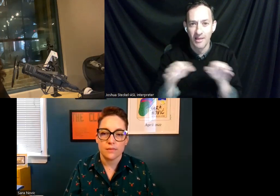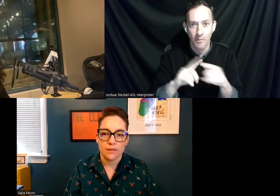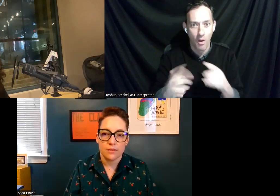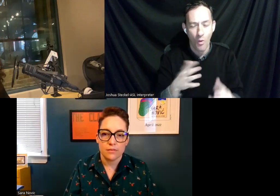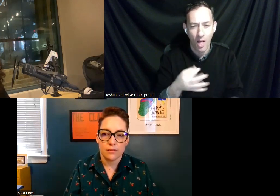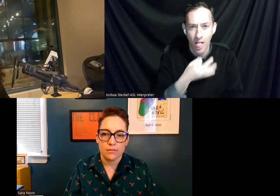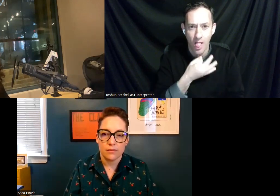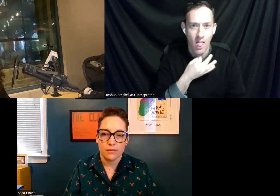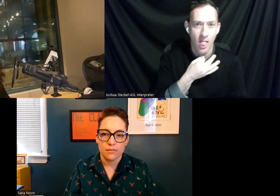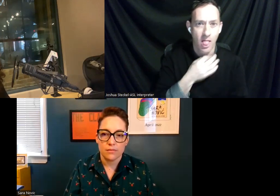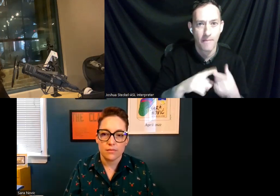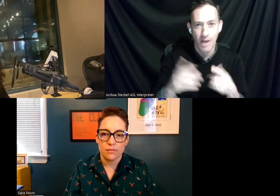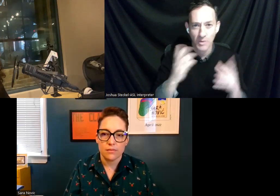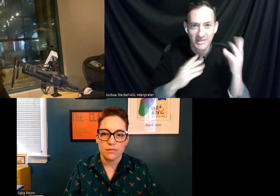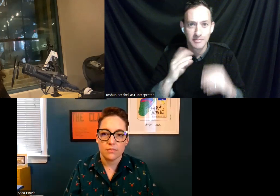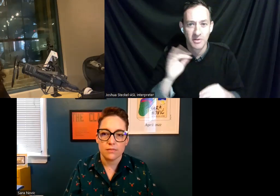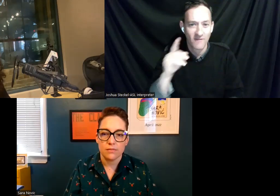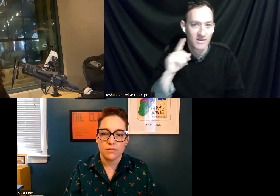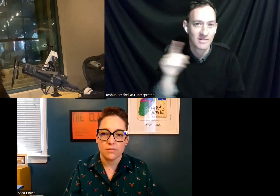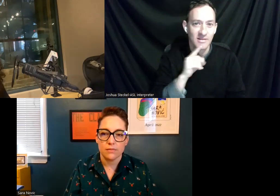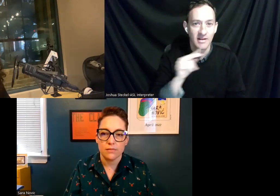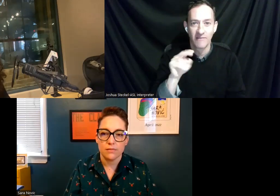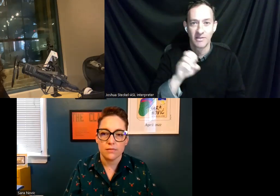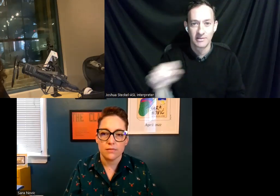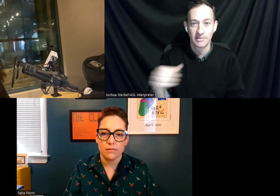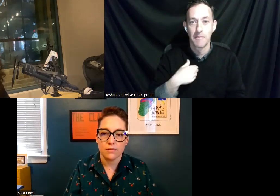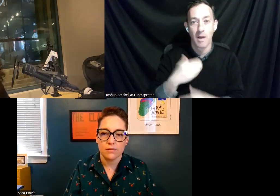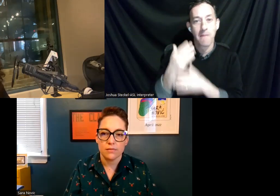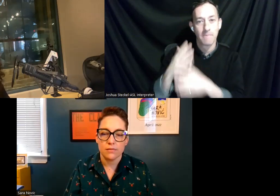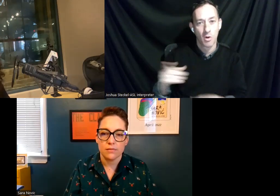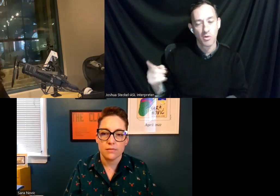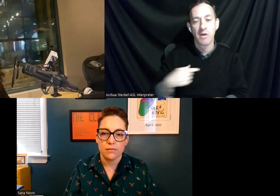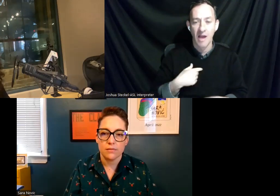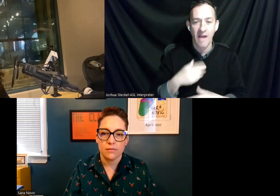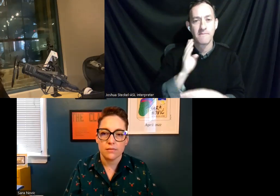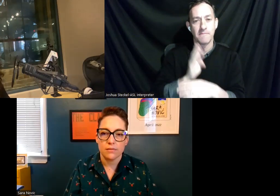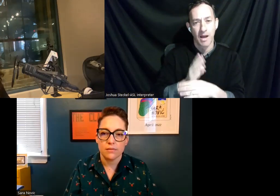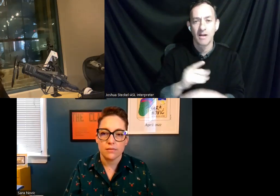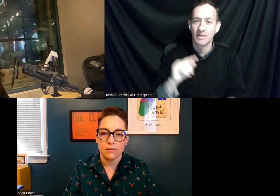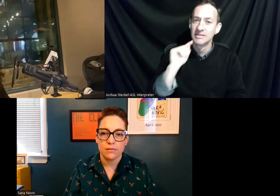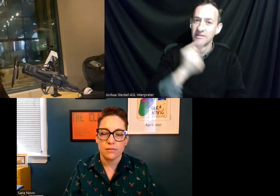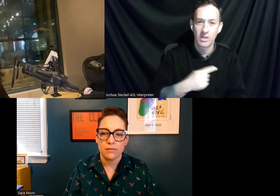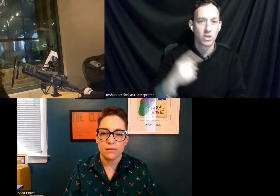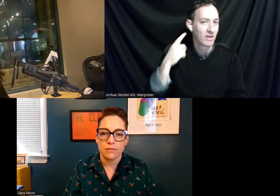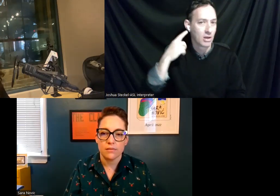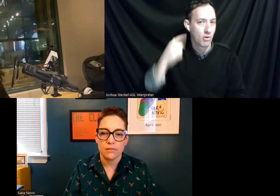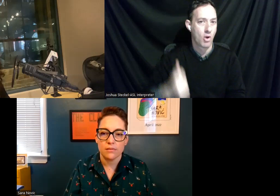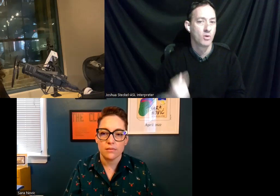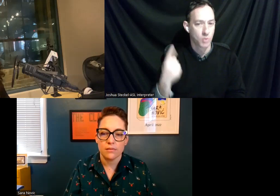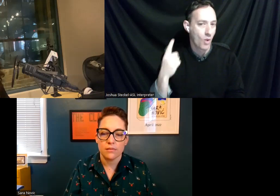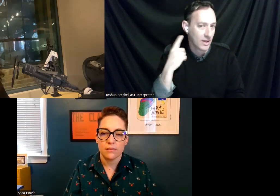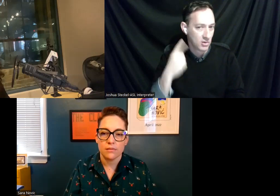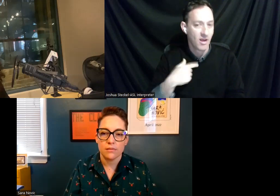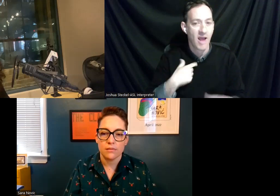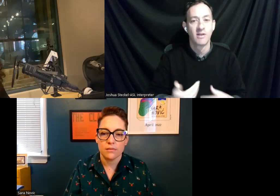about experiences of deafness. My partner has moderately severe hearing loss in one of his ears, and I have a young family